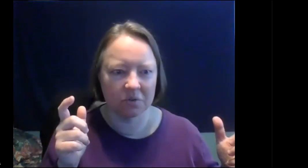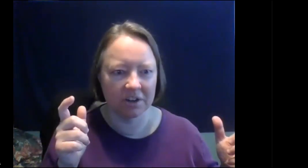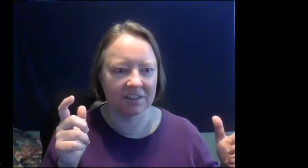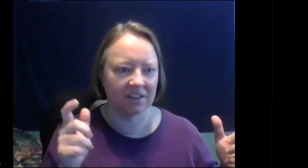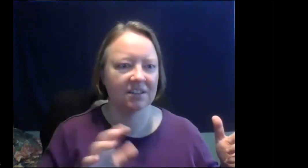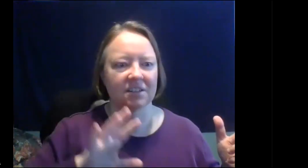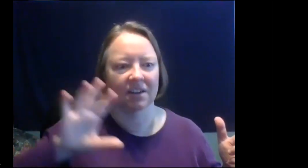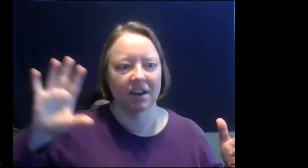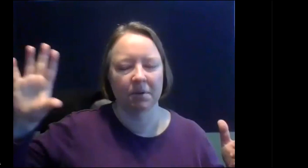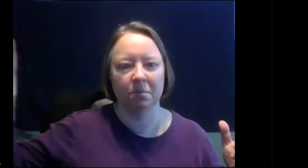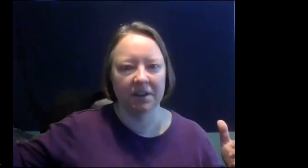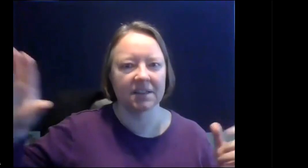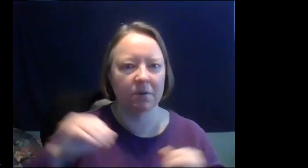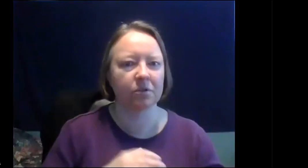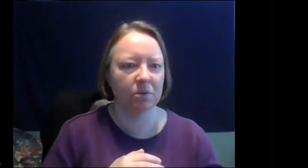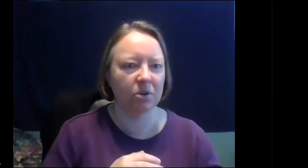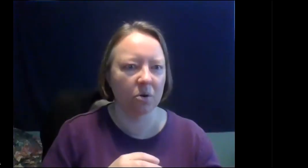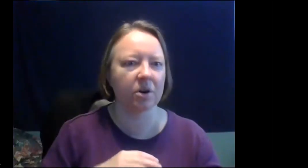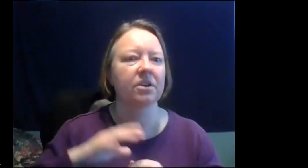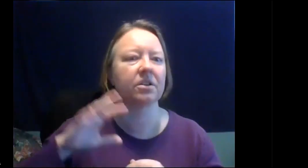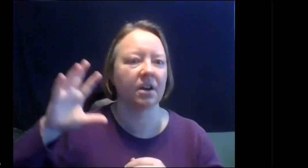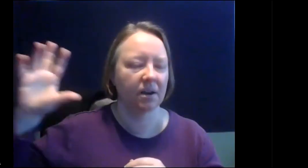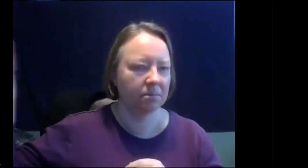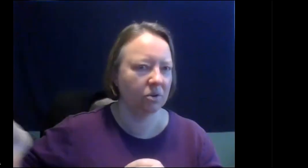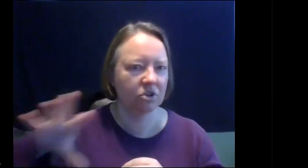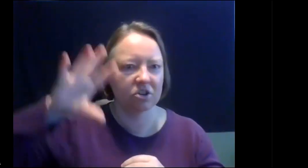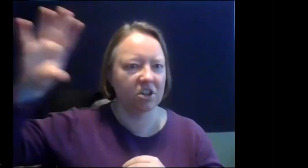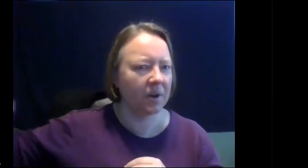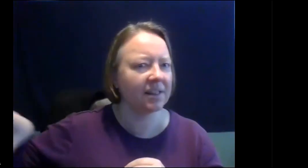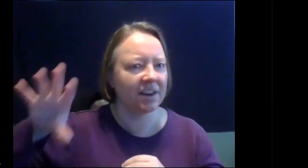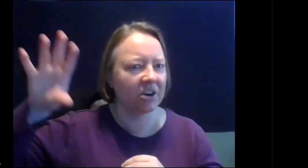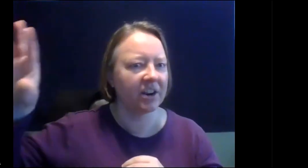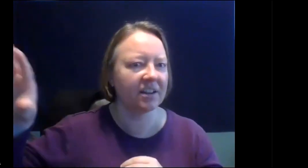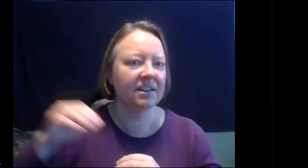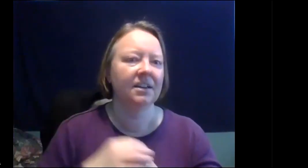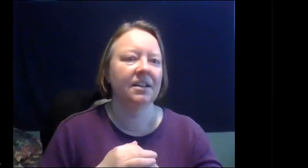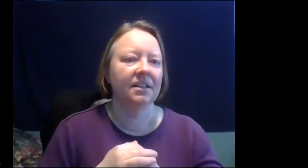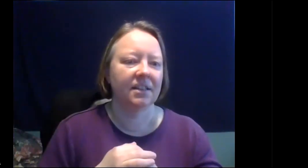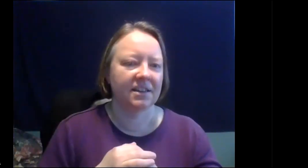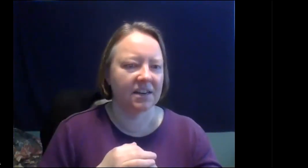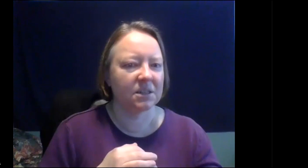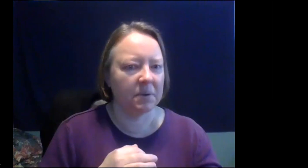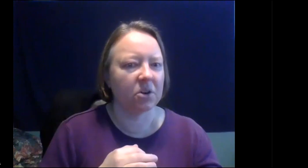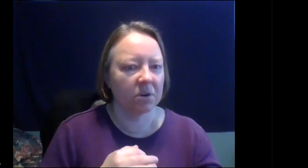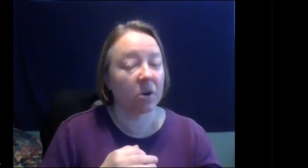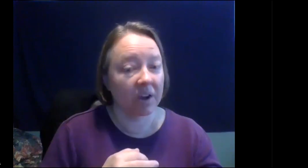For instance, if you meet someone from New York, New Jersey, New England area, they tend to speak really